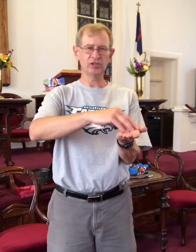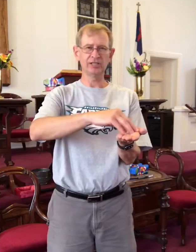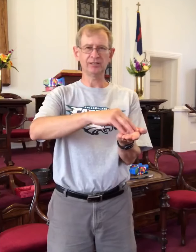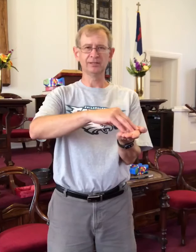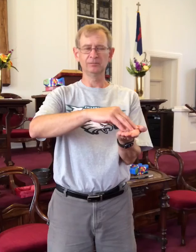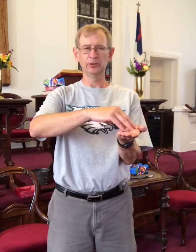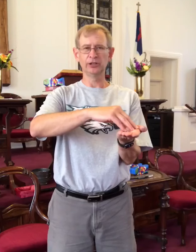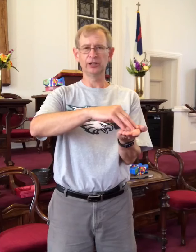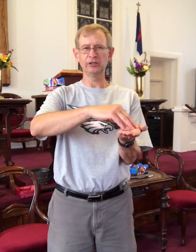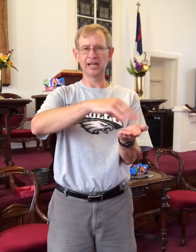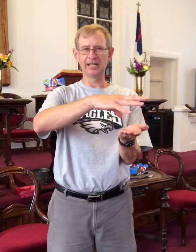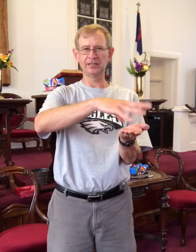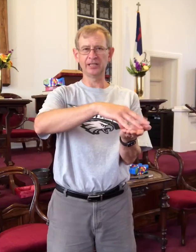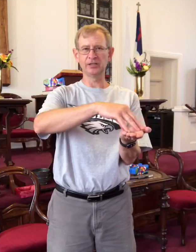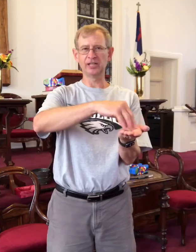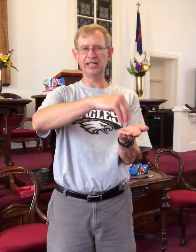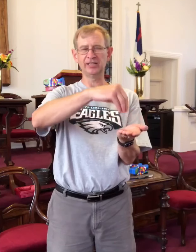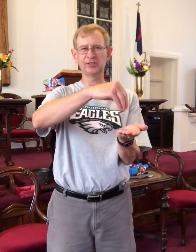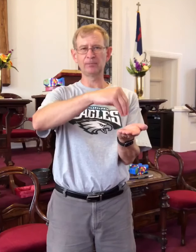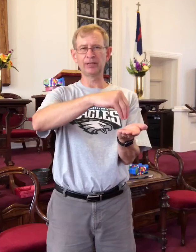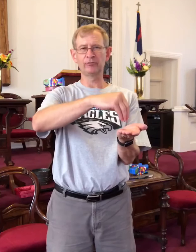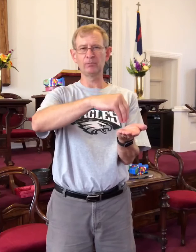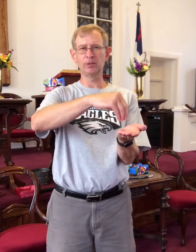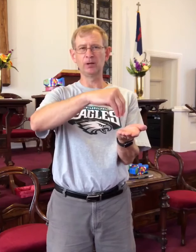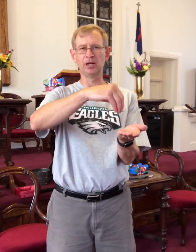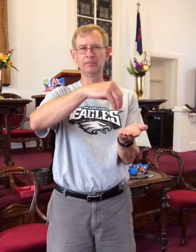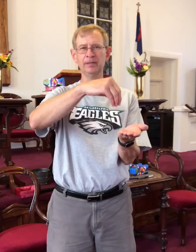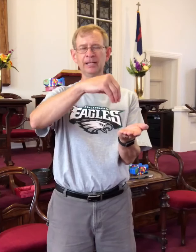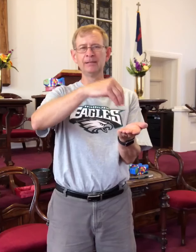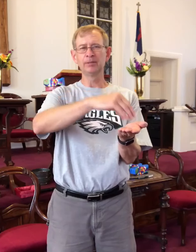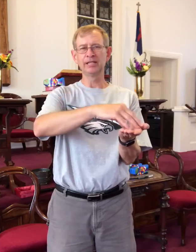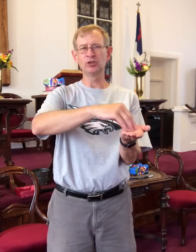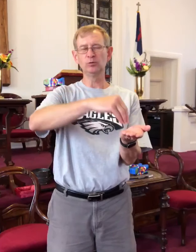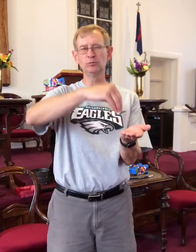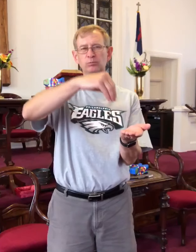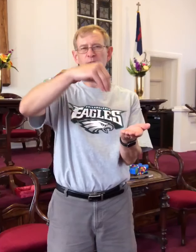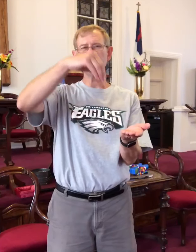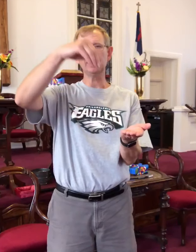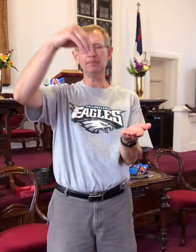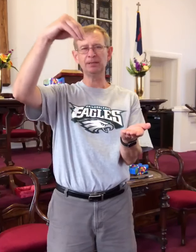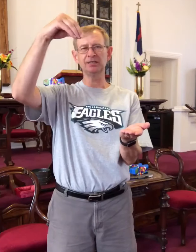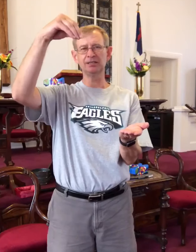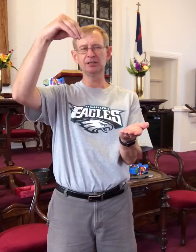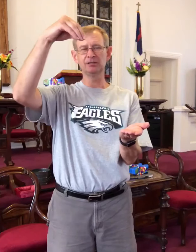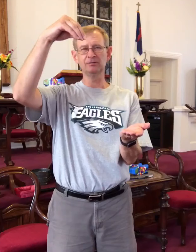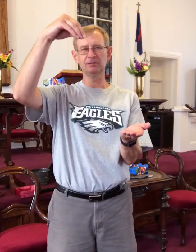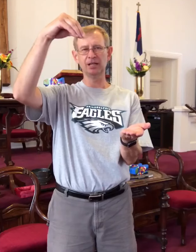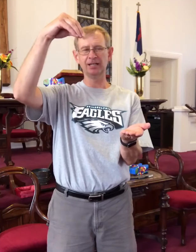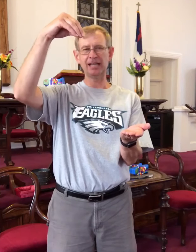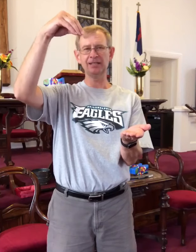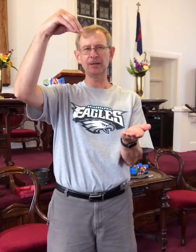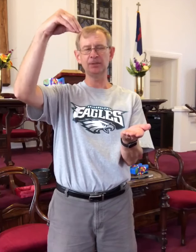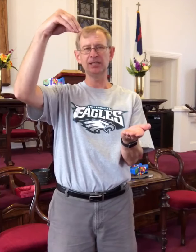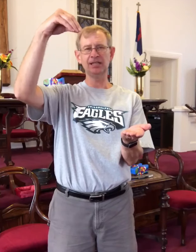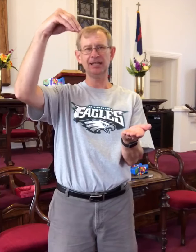it with your other hand like you're taking something from your palm, but as you bring it up into your hand up into the